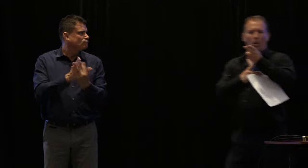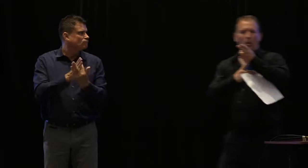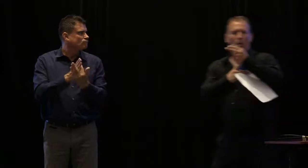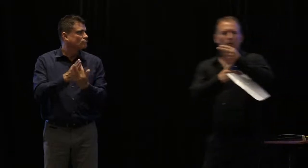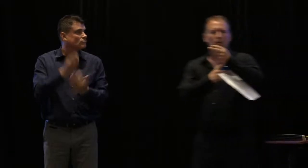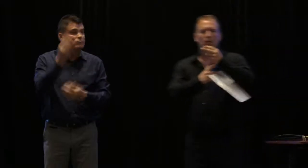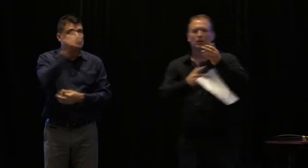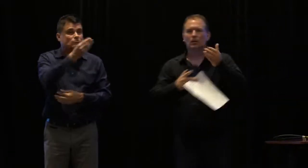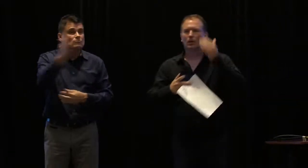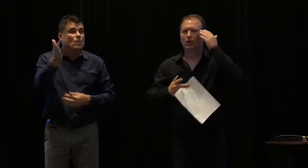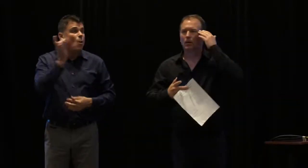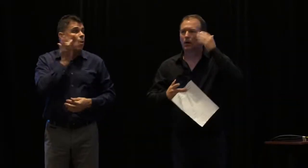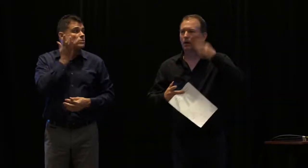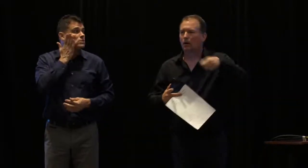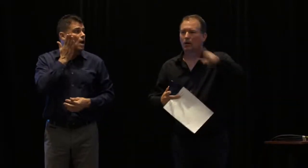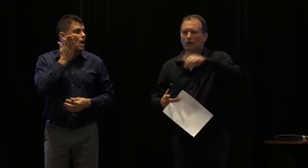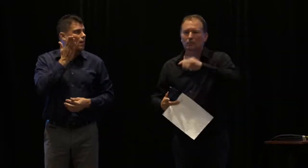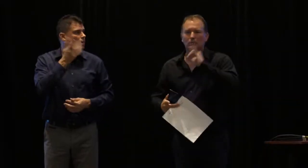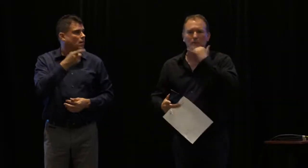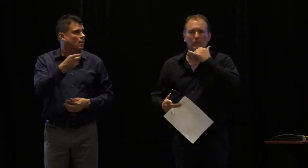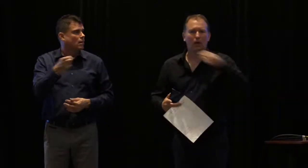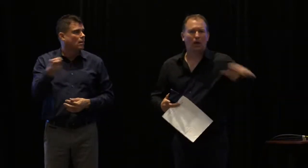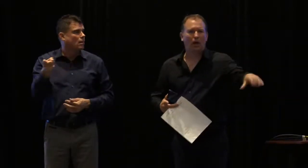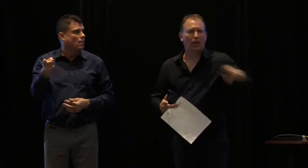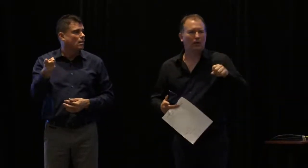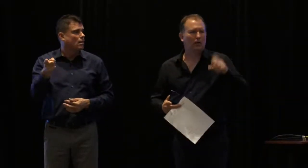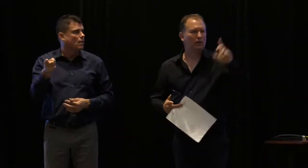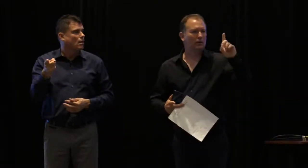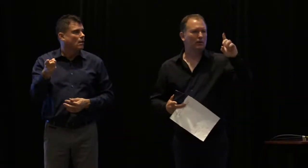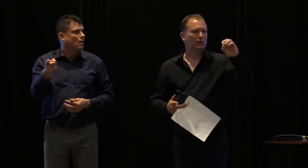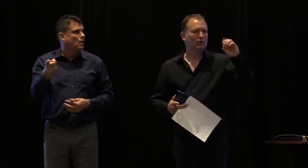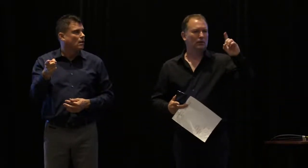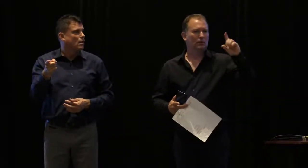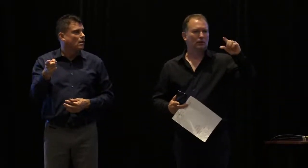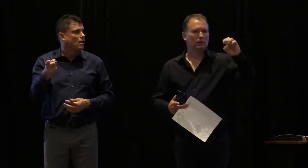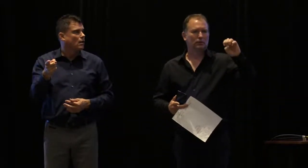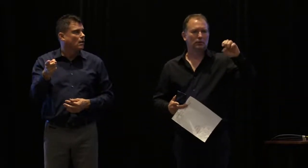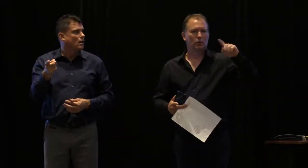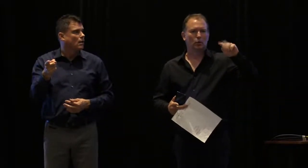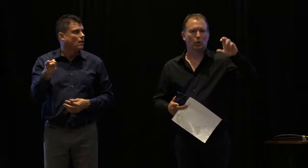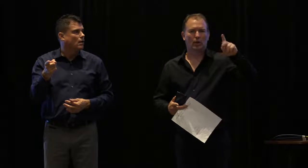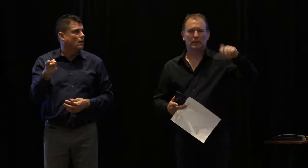I am just going to interrupt us for a moment.